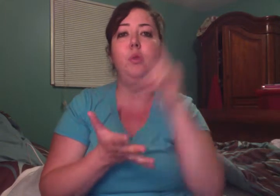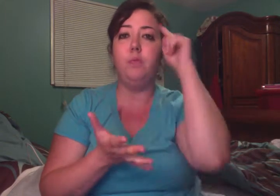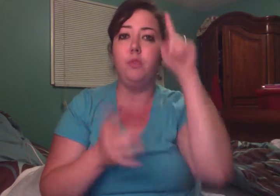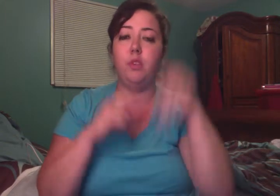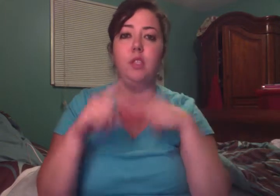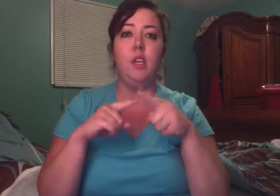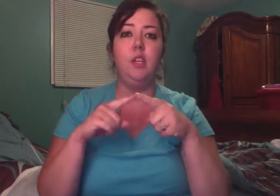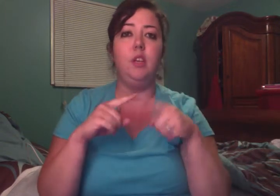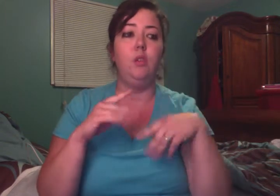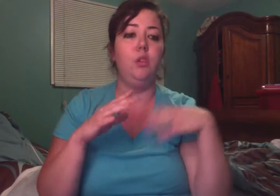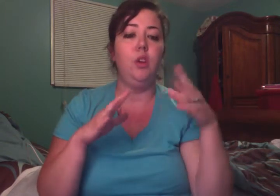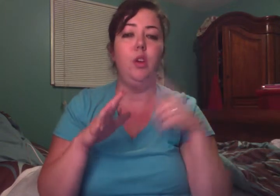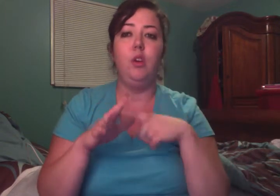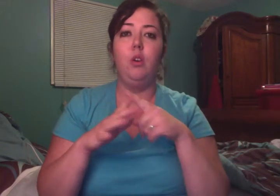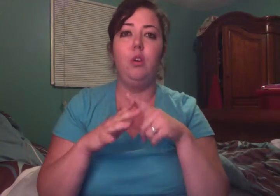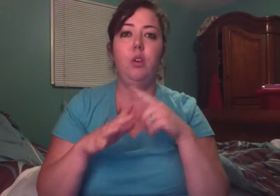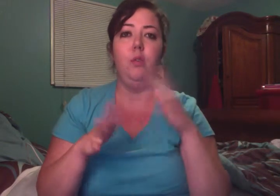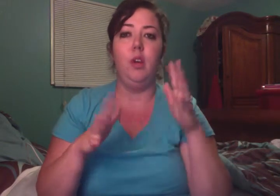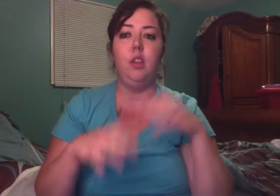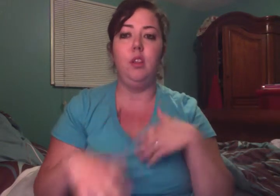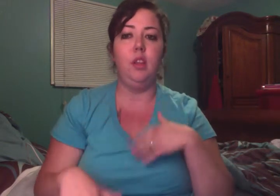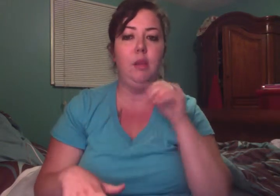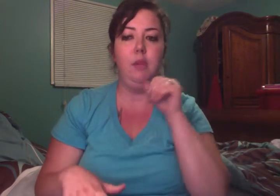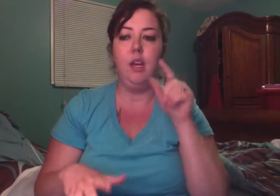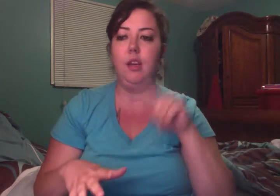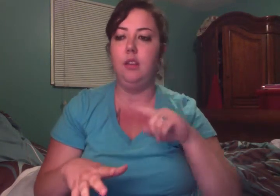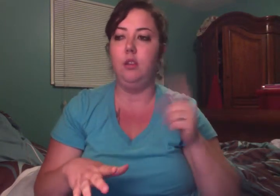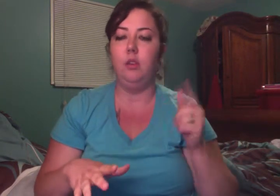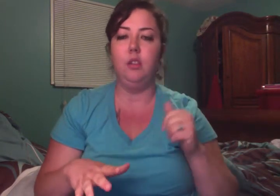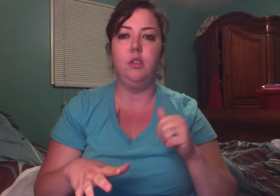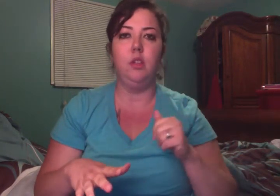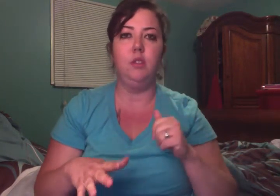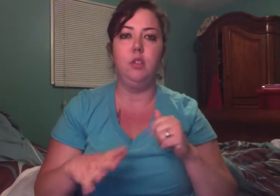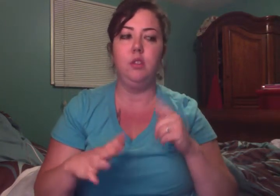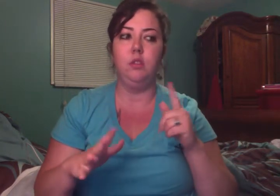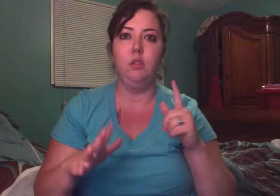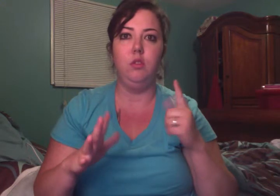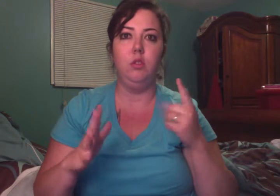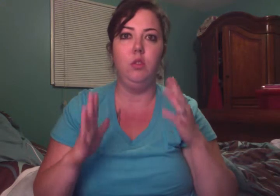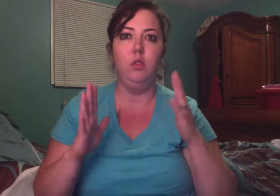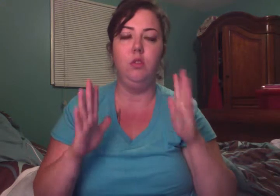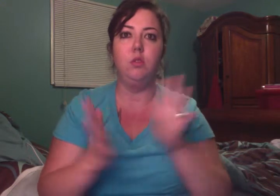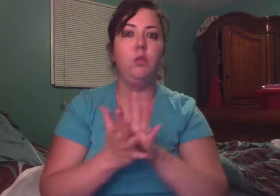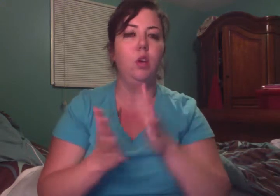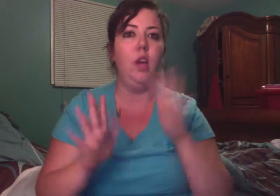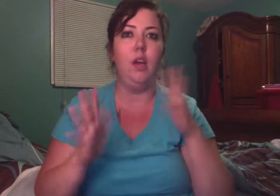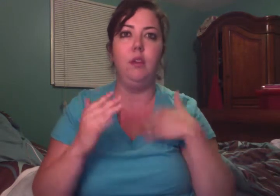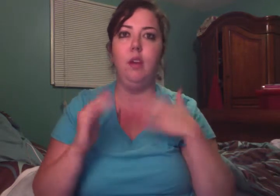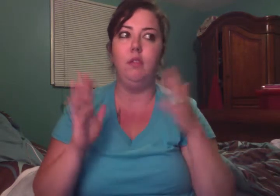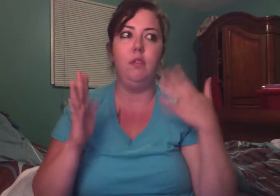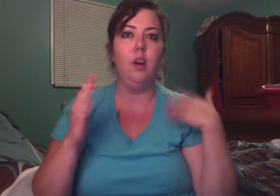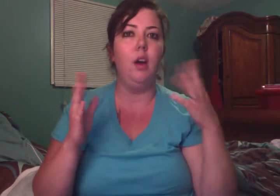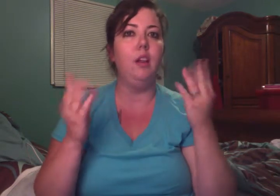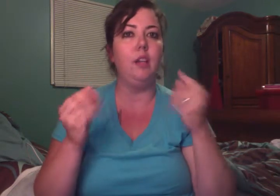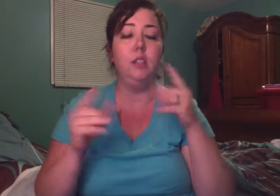for signing or anything like that, I'm not, an alternative to just school. I have a lot to